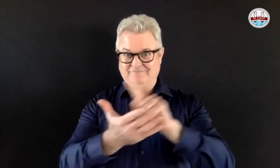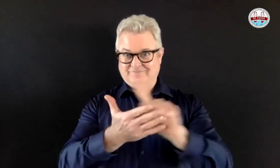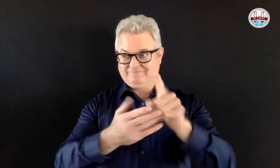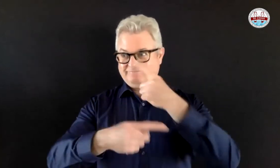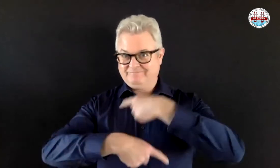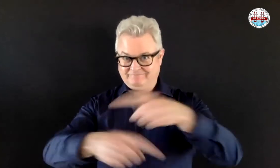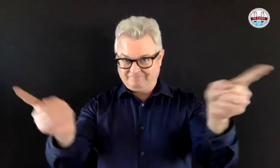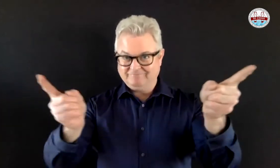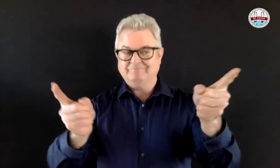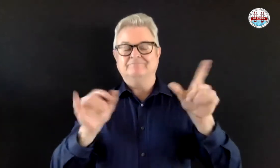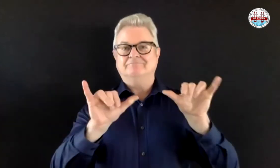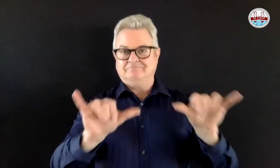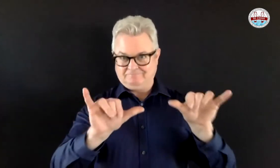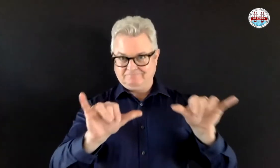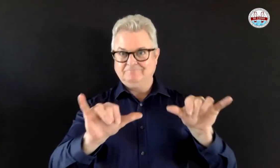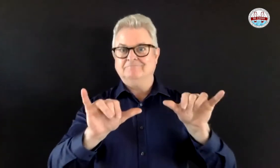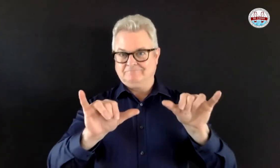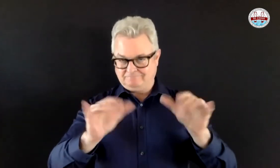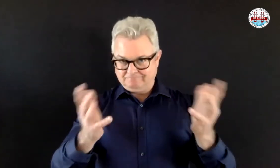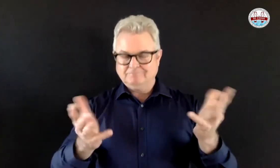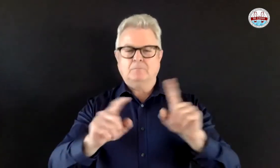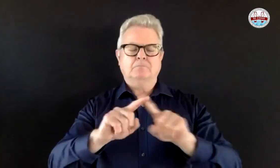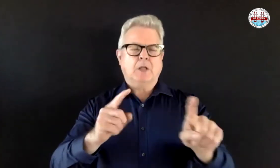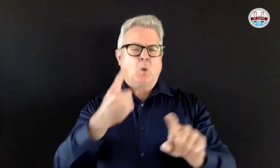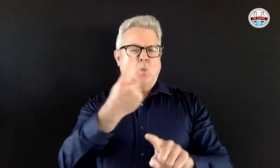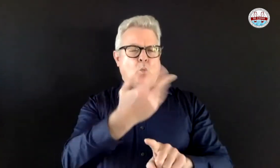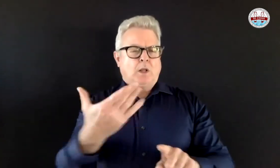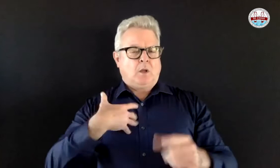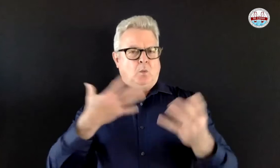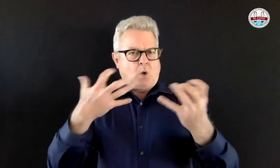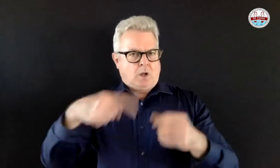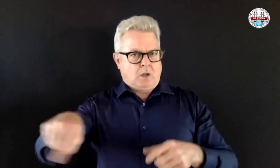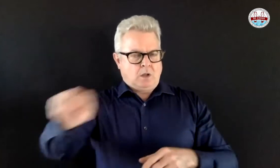Now, with the news from the governor that was just announced this week,